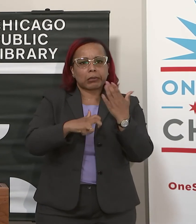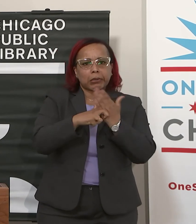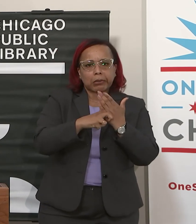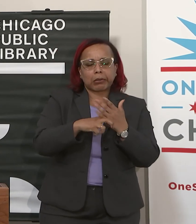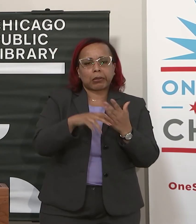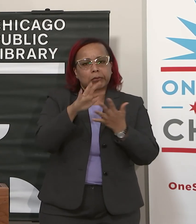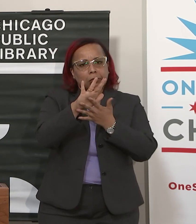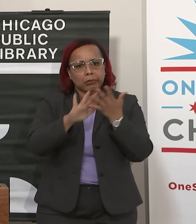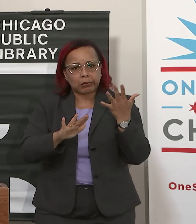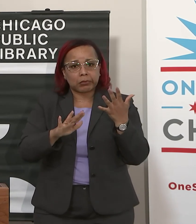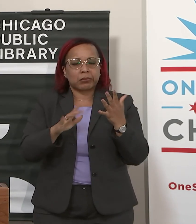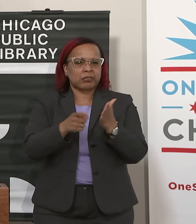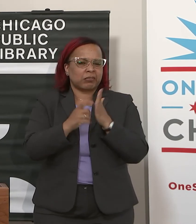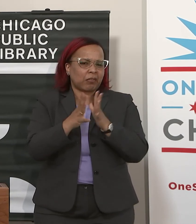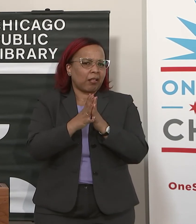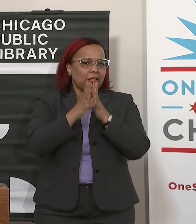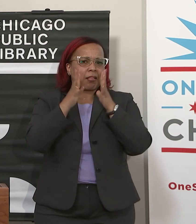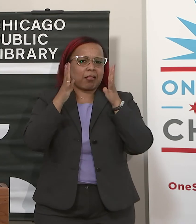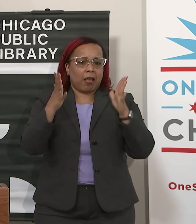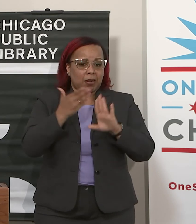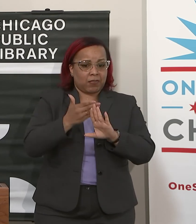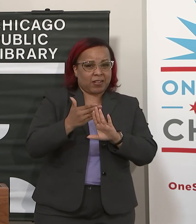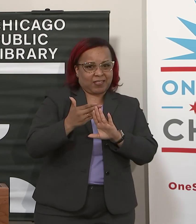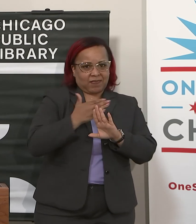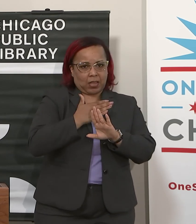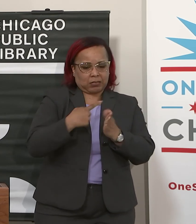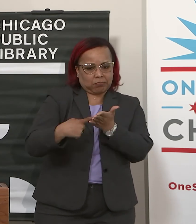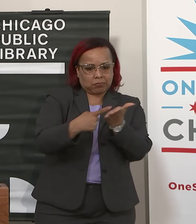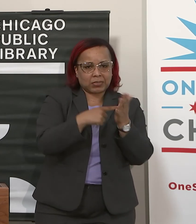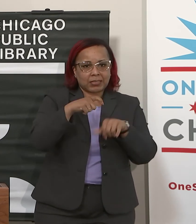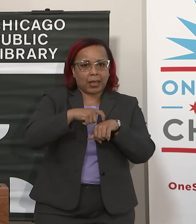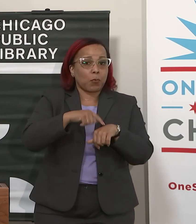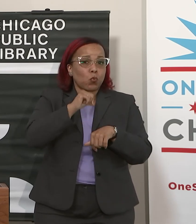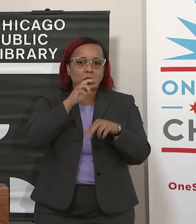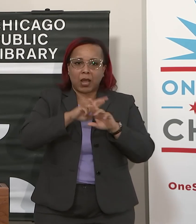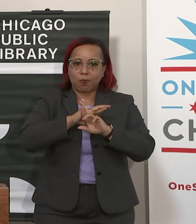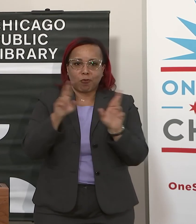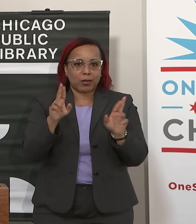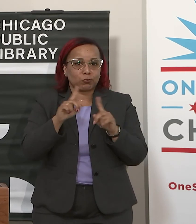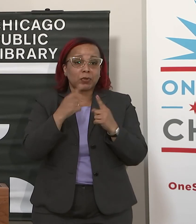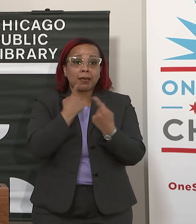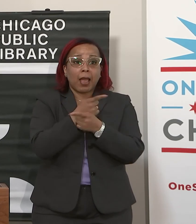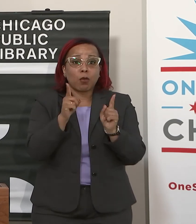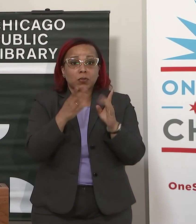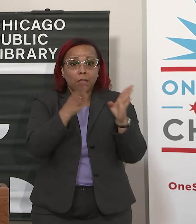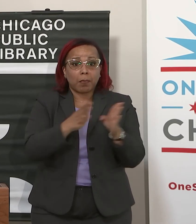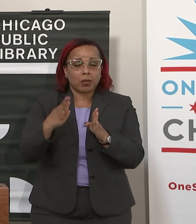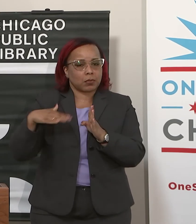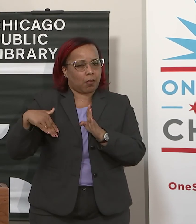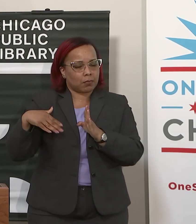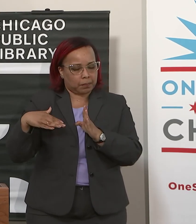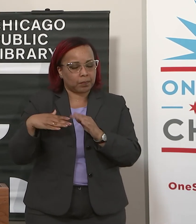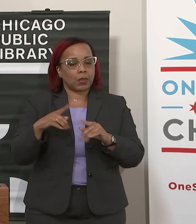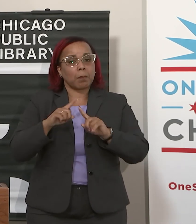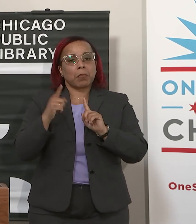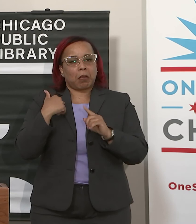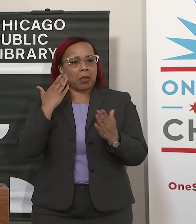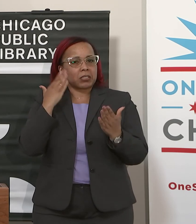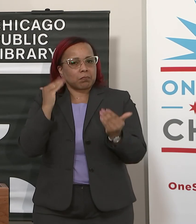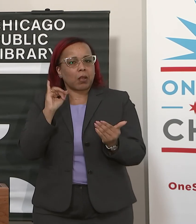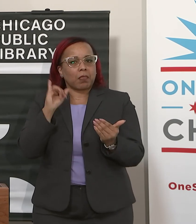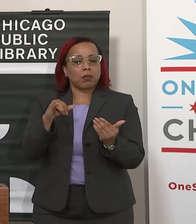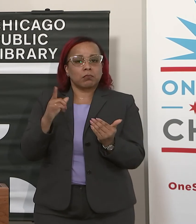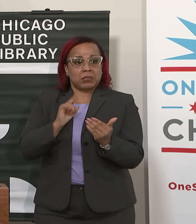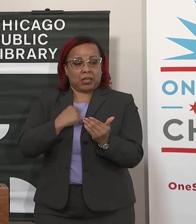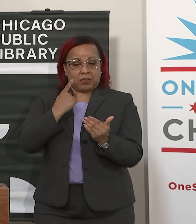takes a lot of advanced lead time. We're not ready to announce those plans yet, but I expect that,